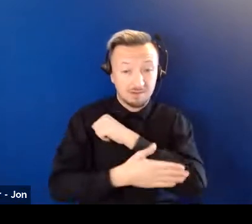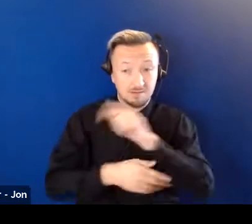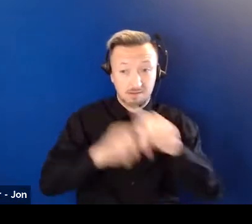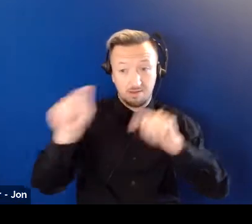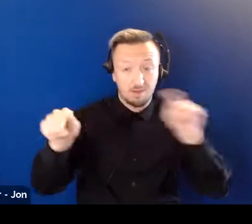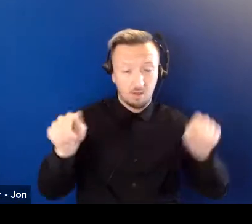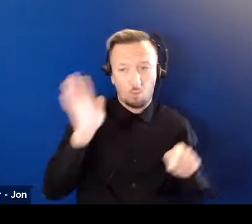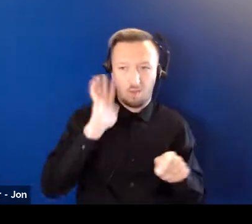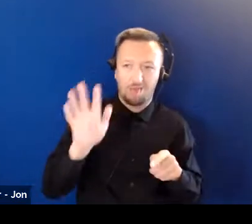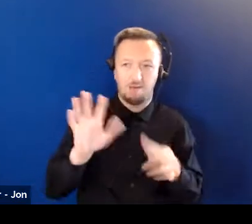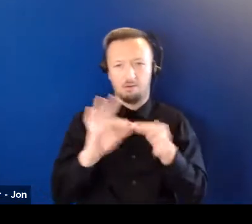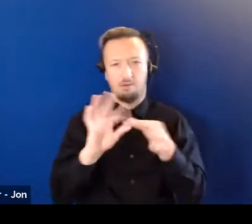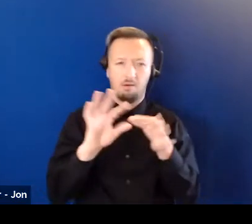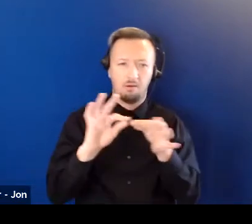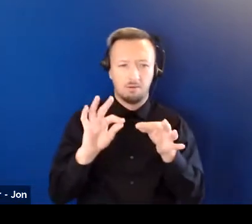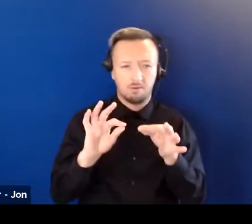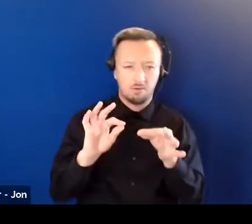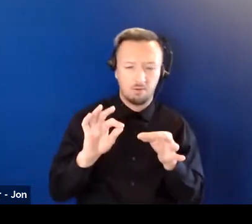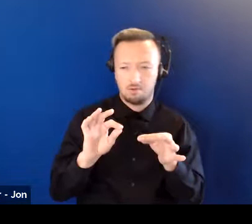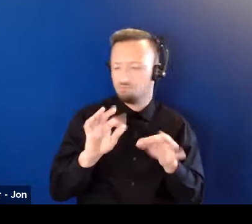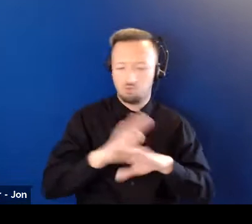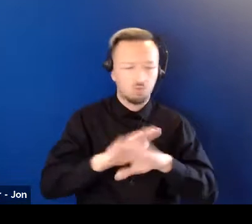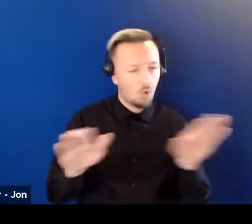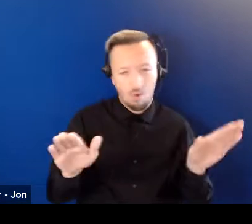things, and don't take it.